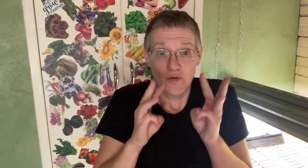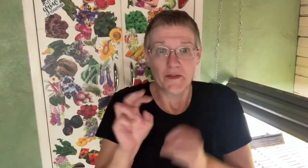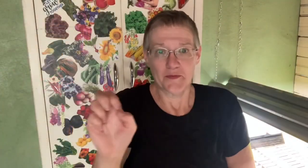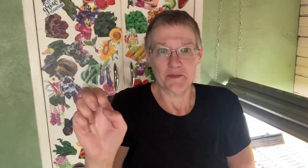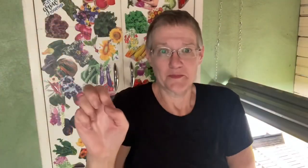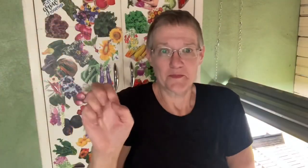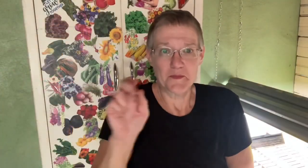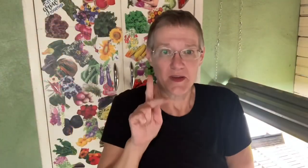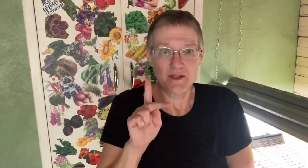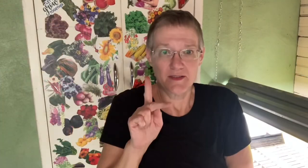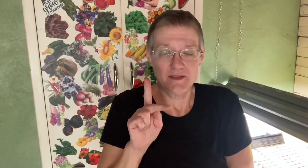It's time to pot it up.